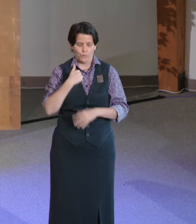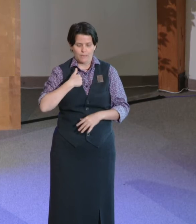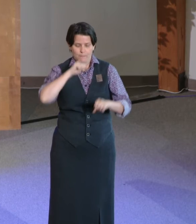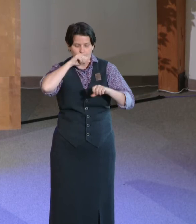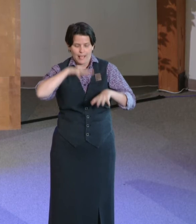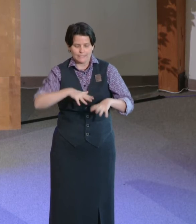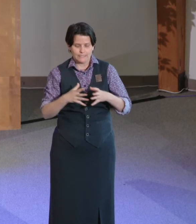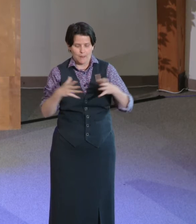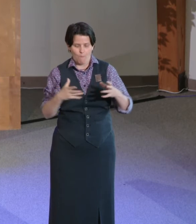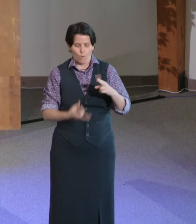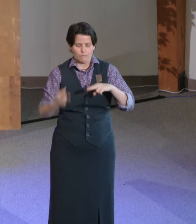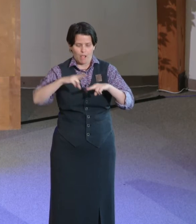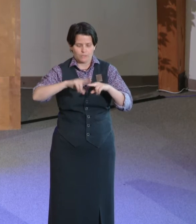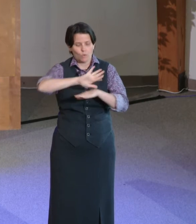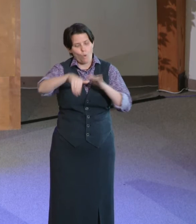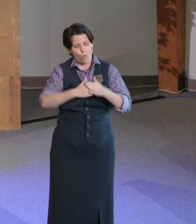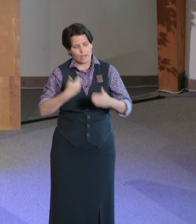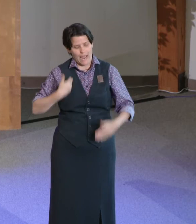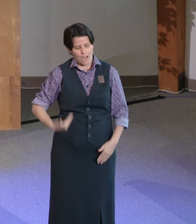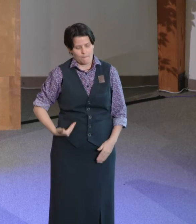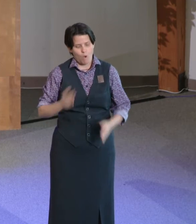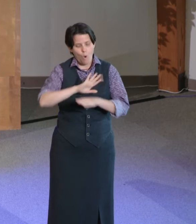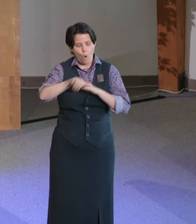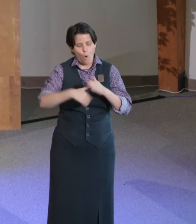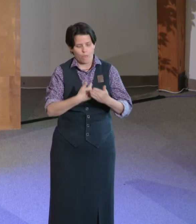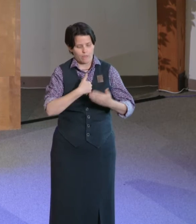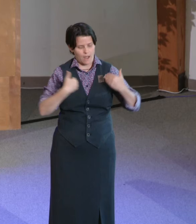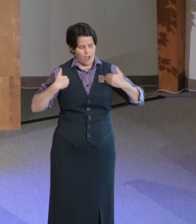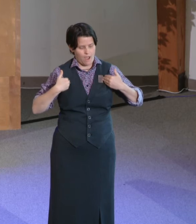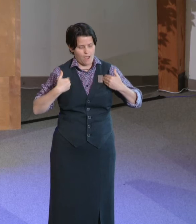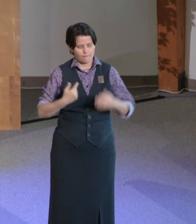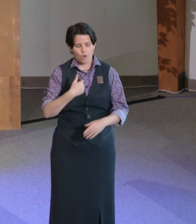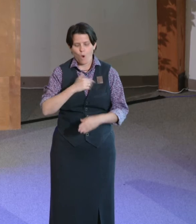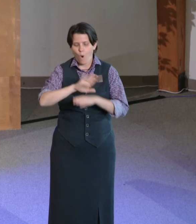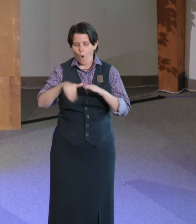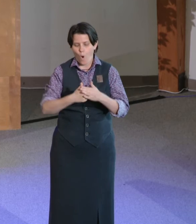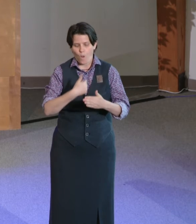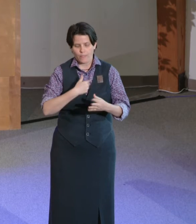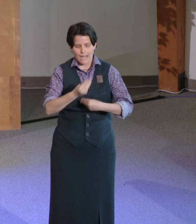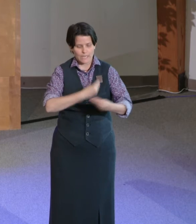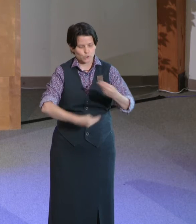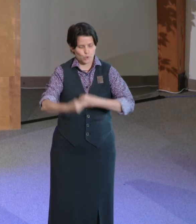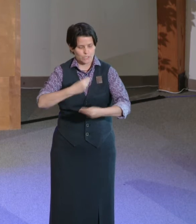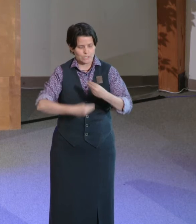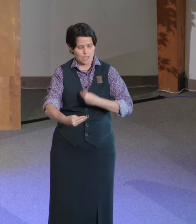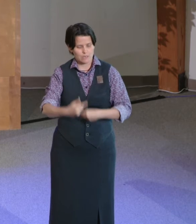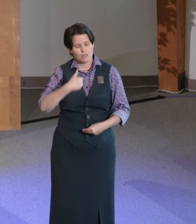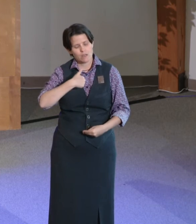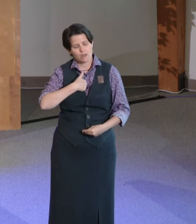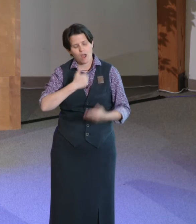I am, all that I have, all that I circulate, and I am